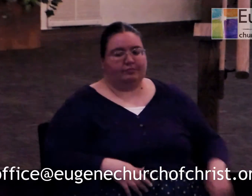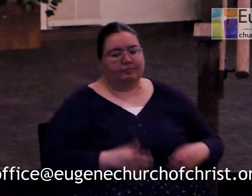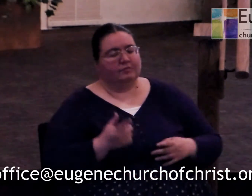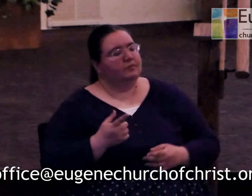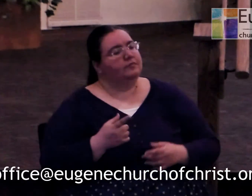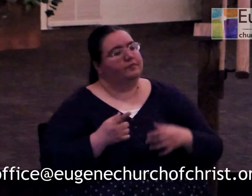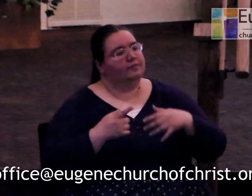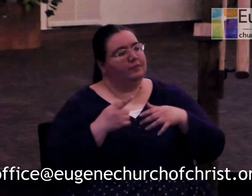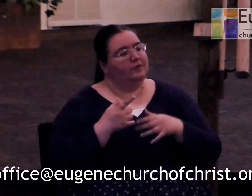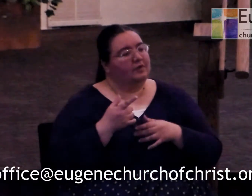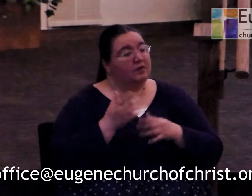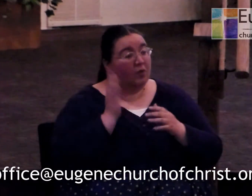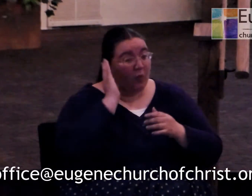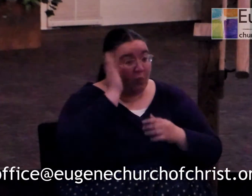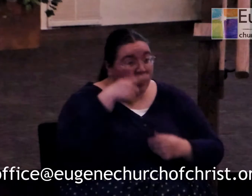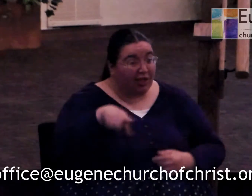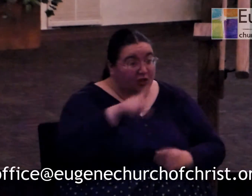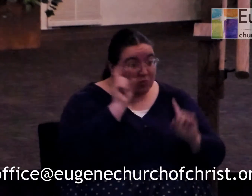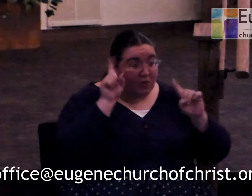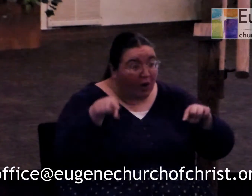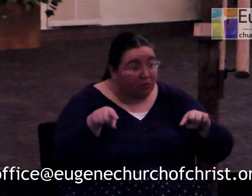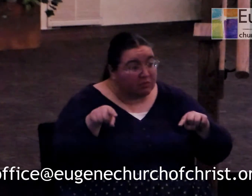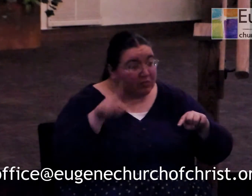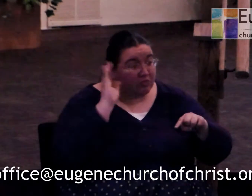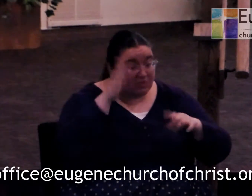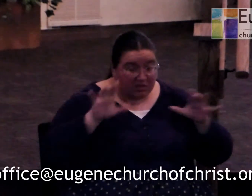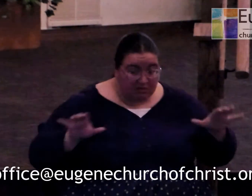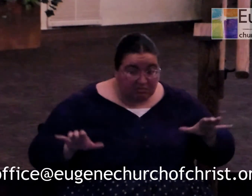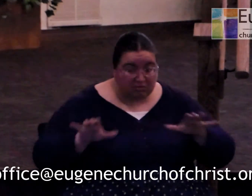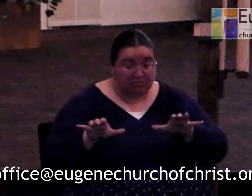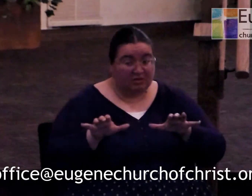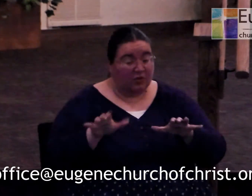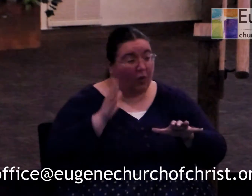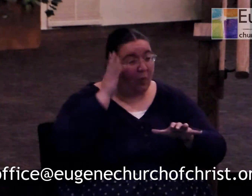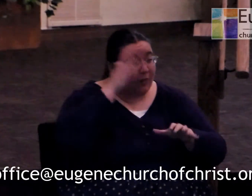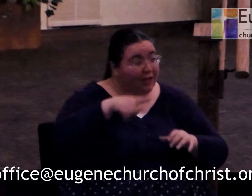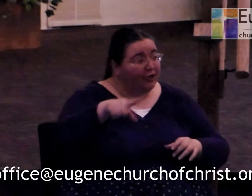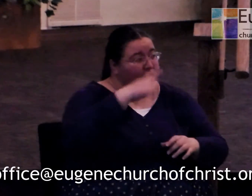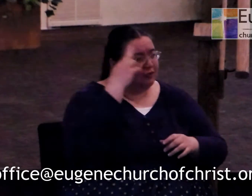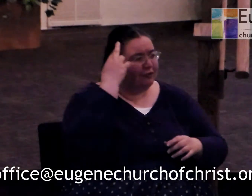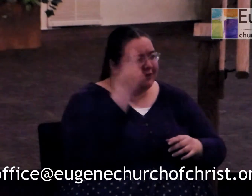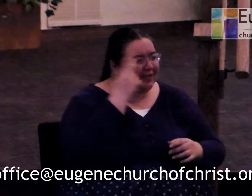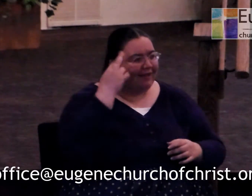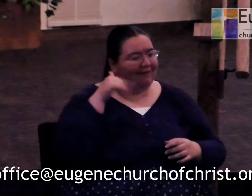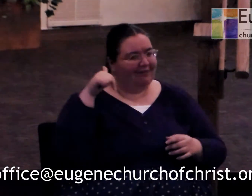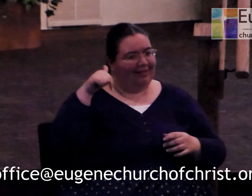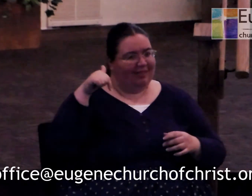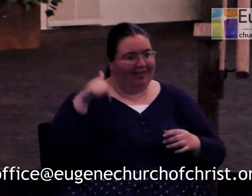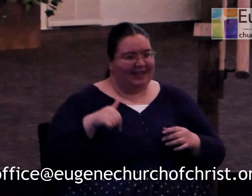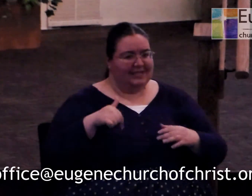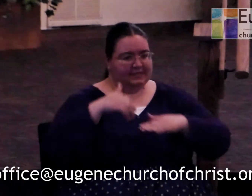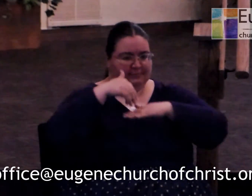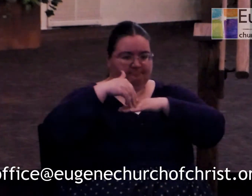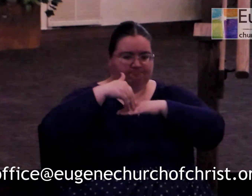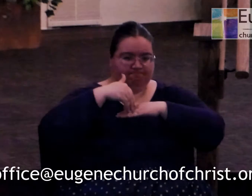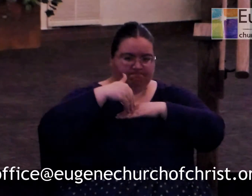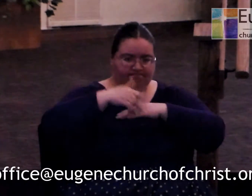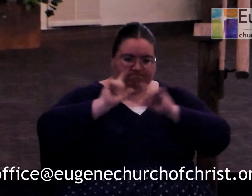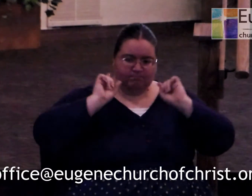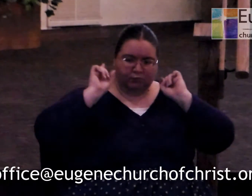this? Will you realize that this message speaks to each of us? This is not one of those, yeah, somebody who's better